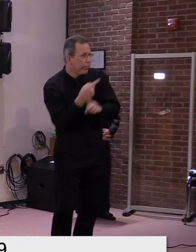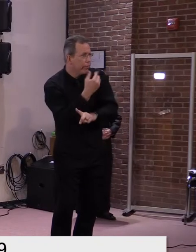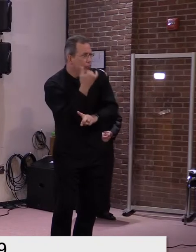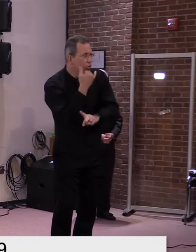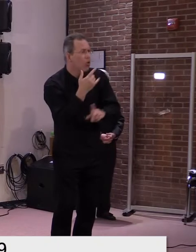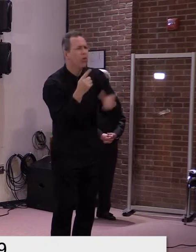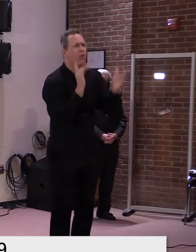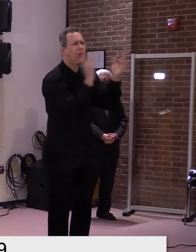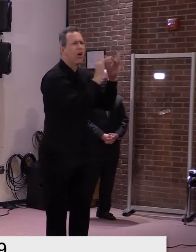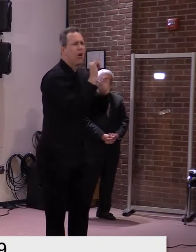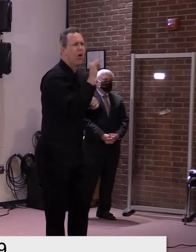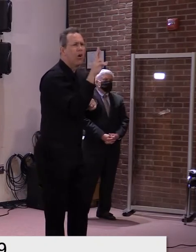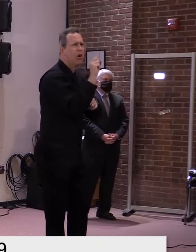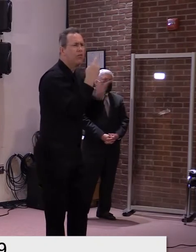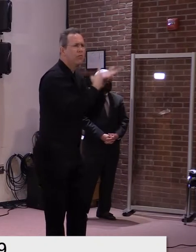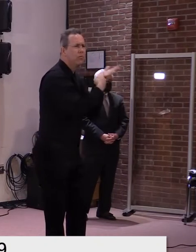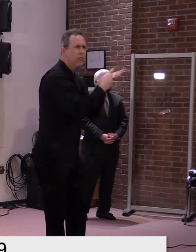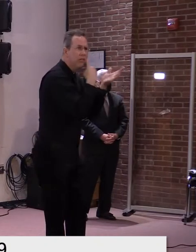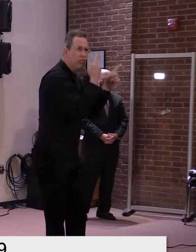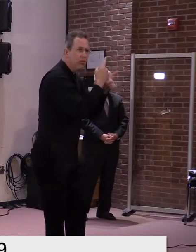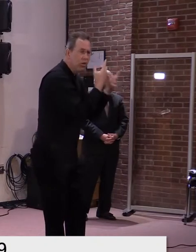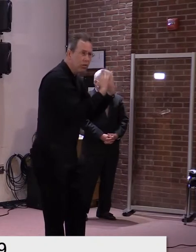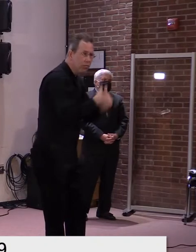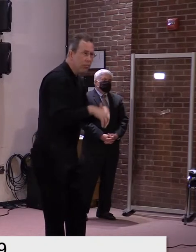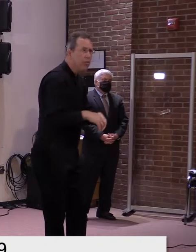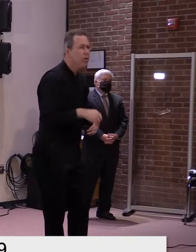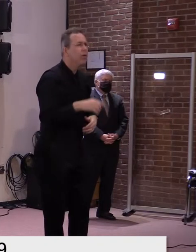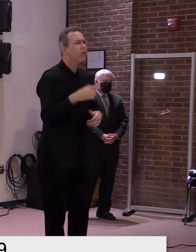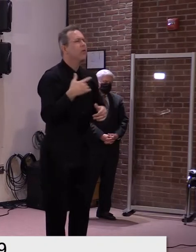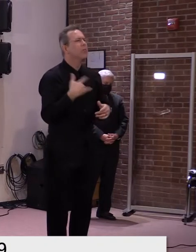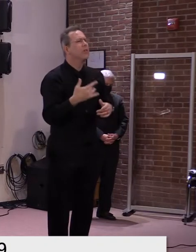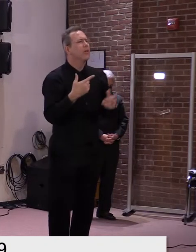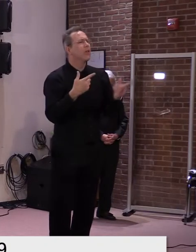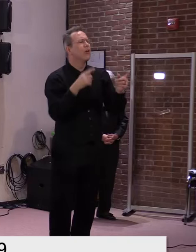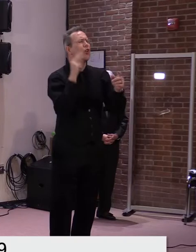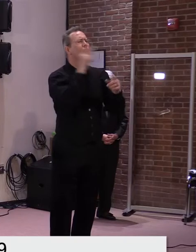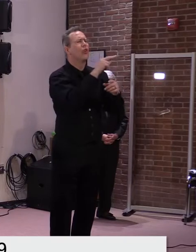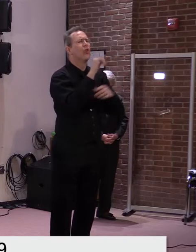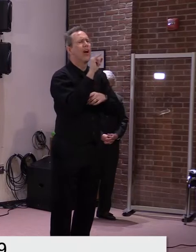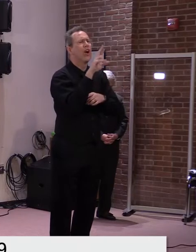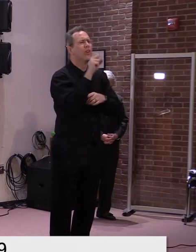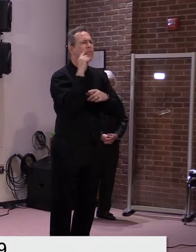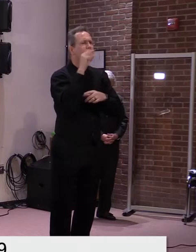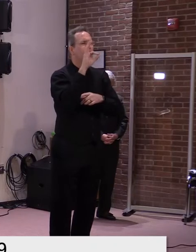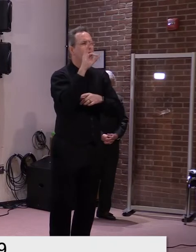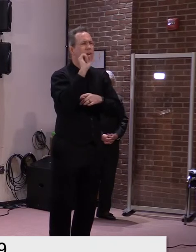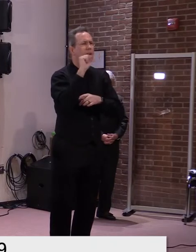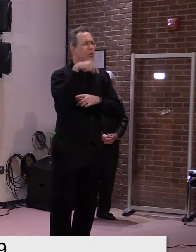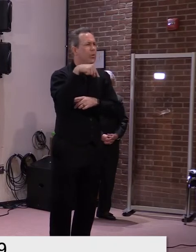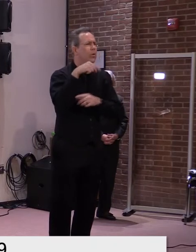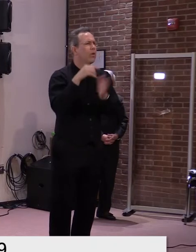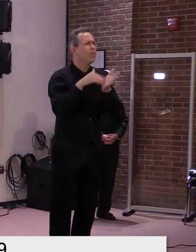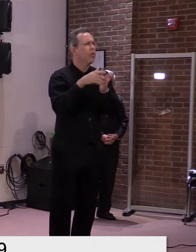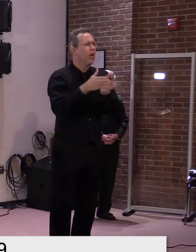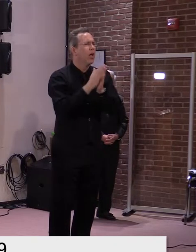to frequently asked questions about this exemption, again, on the IRS website,